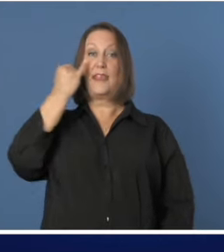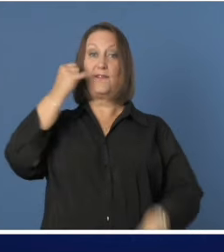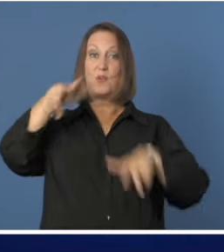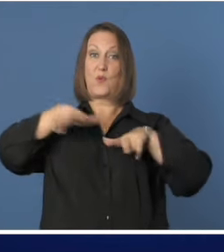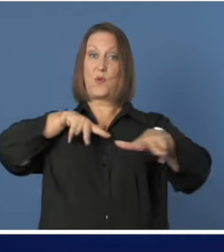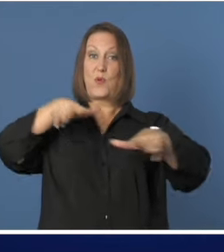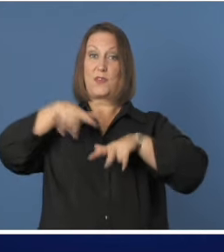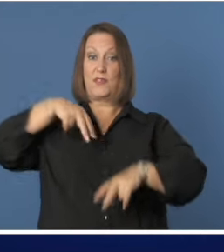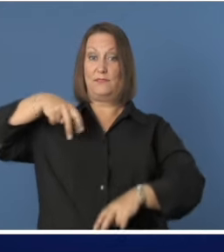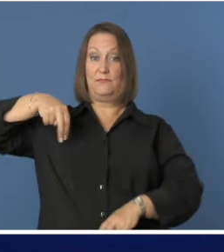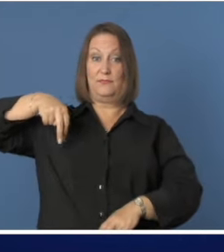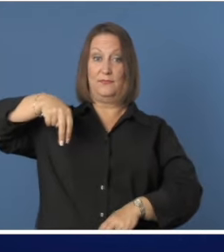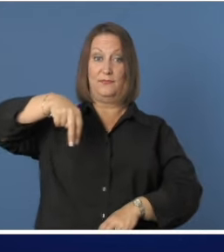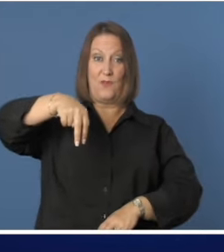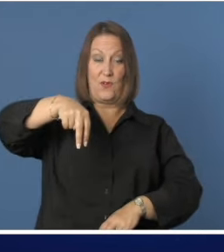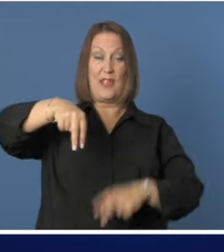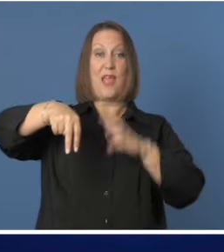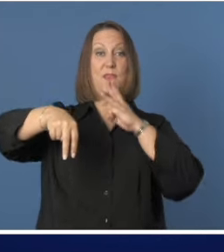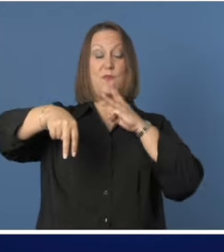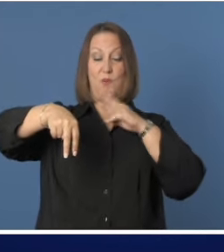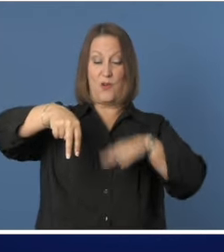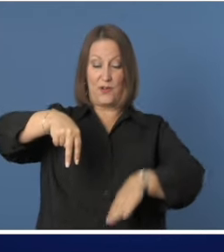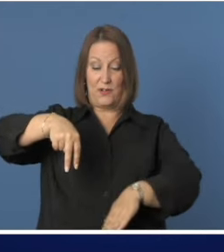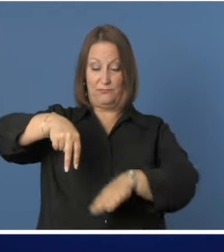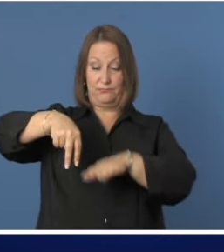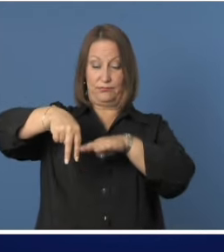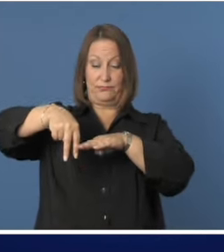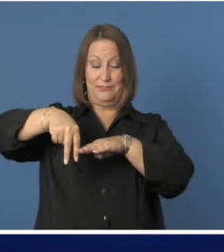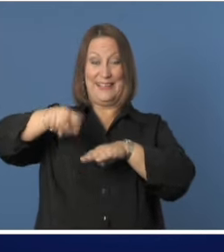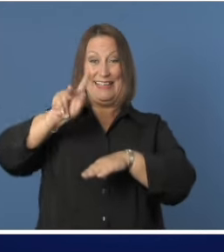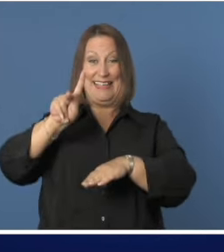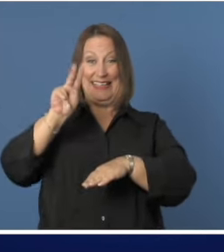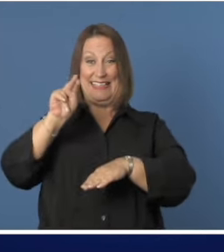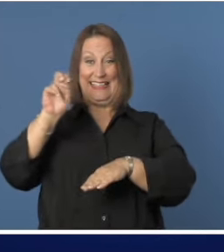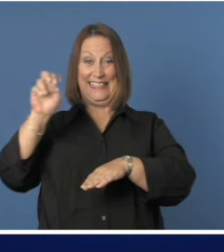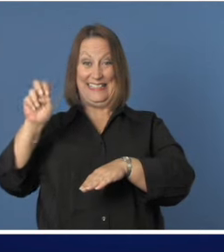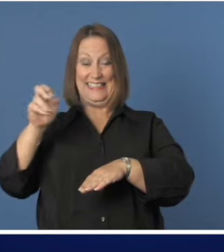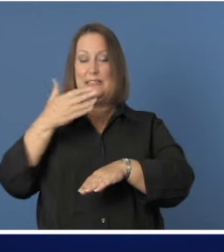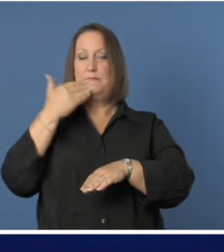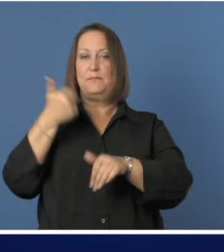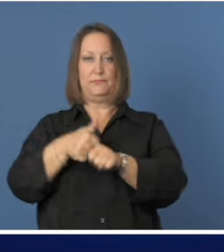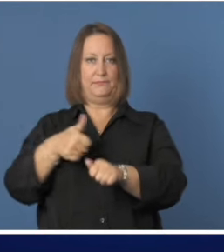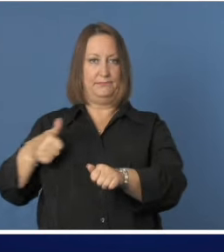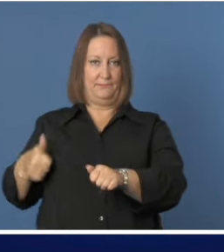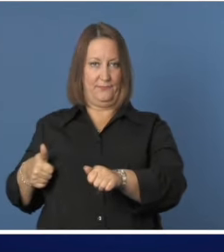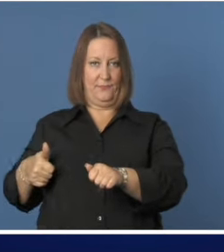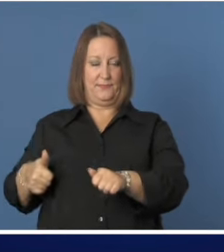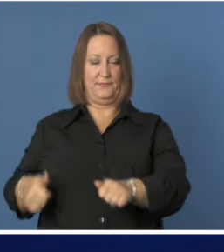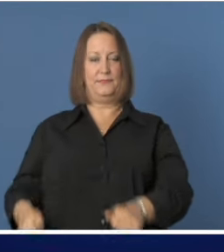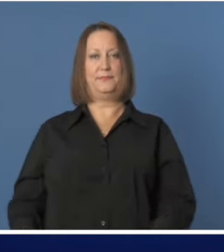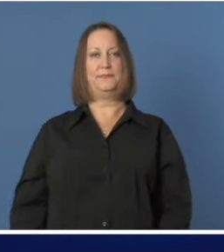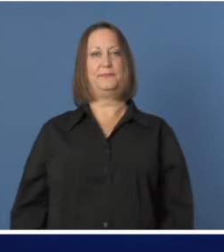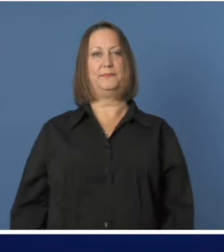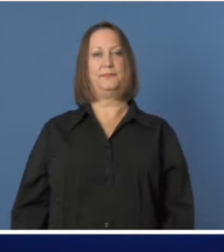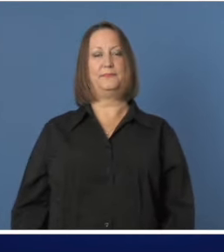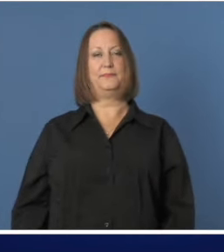Do not attempt to cross a stream on foot where water is above your knees.